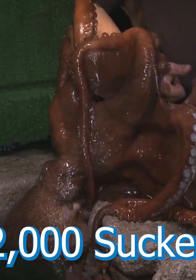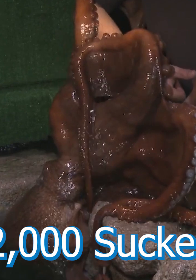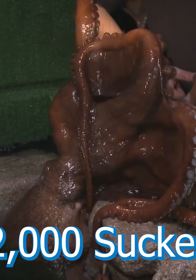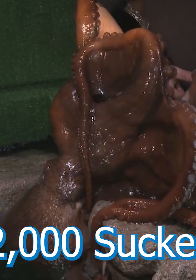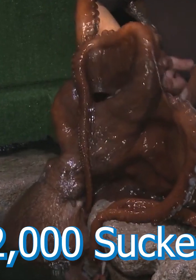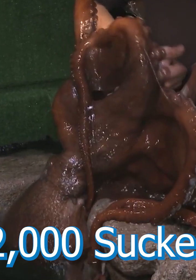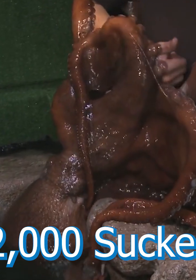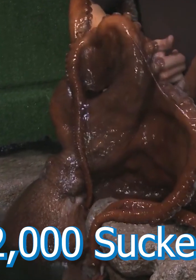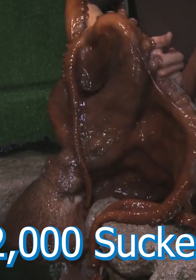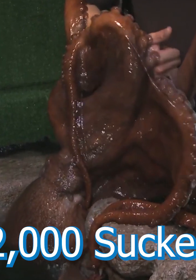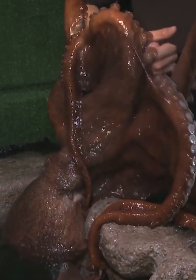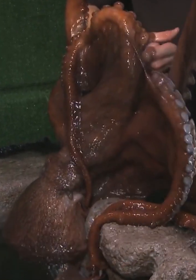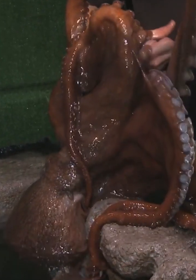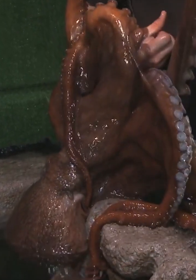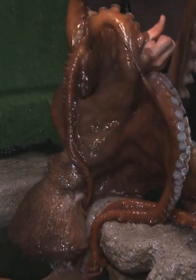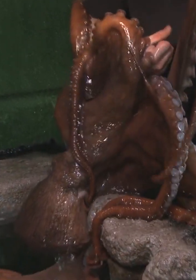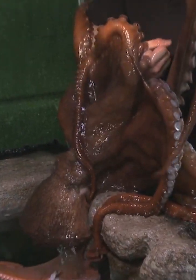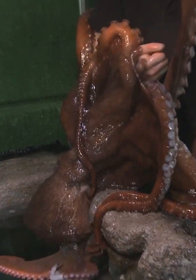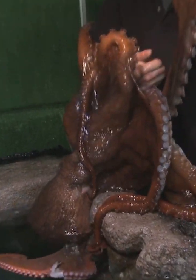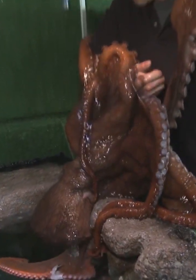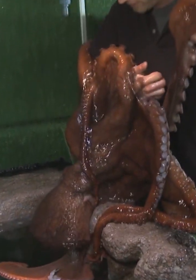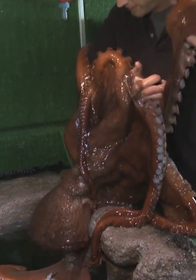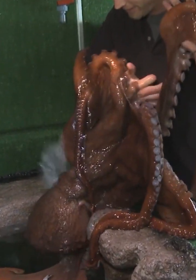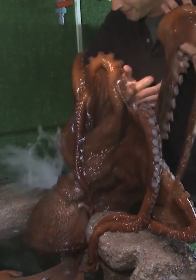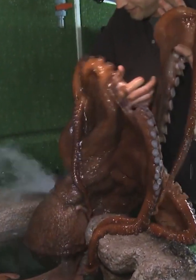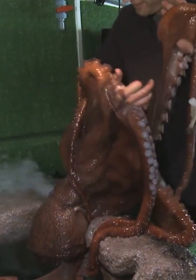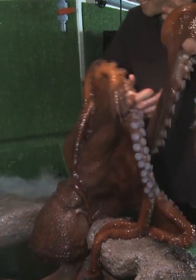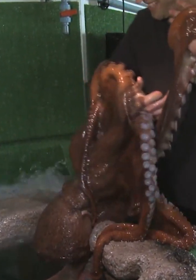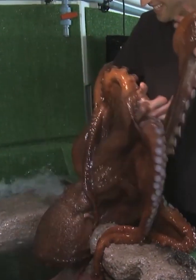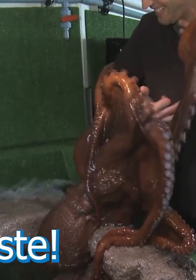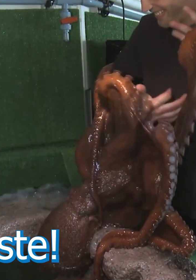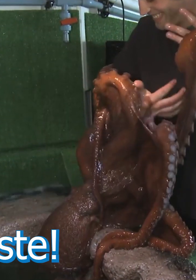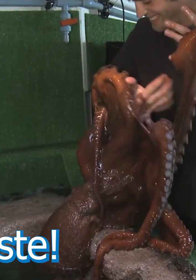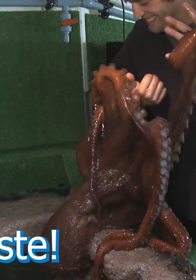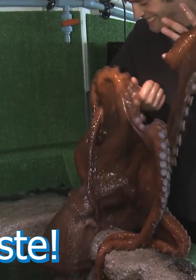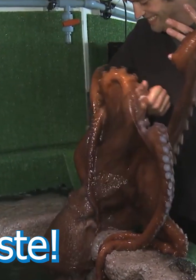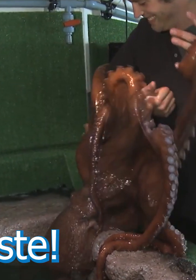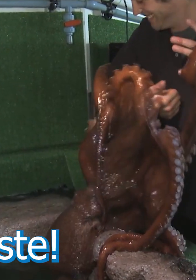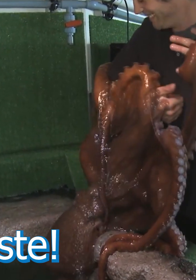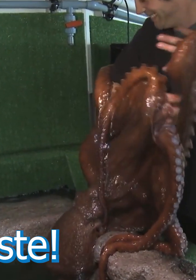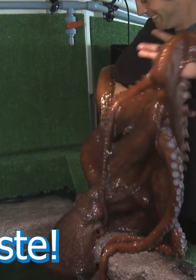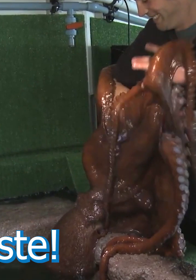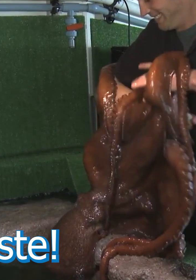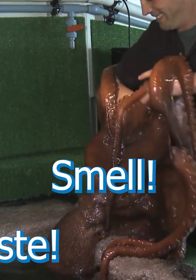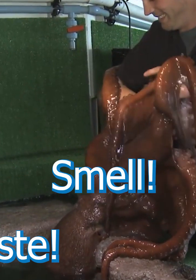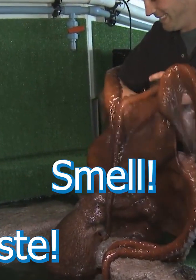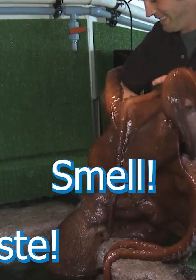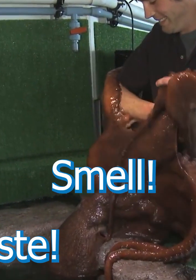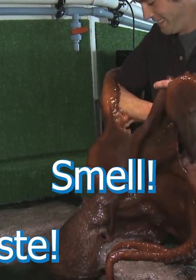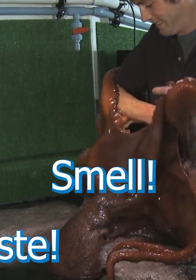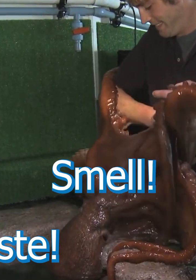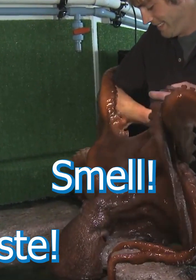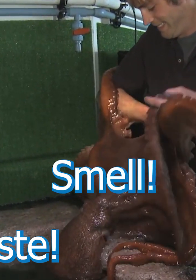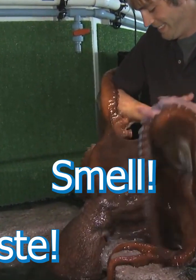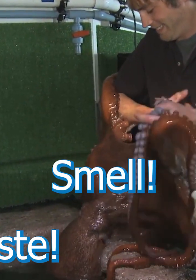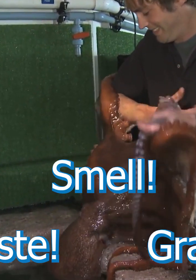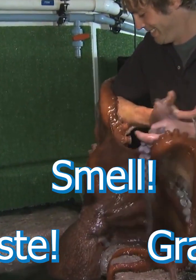2,000 suckers that can taste, smell, and